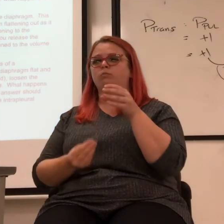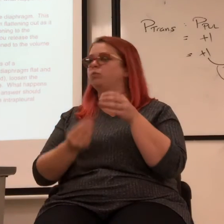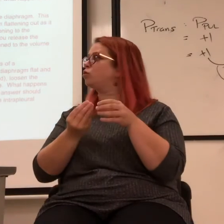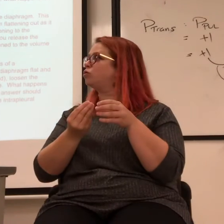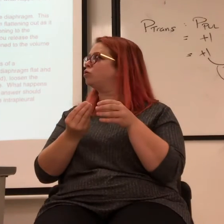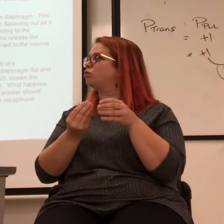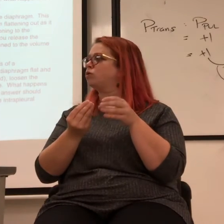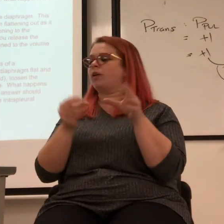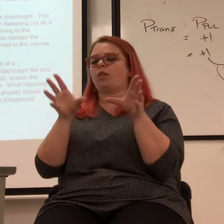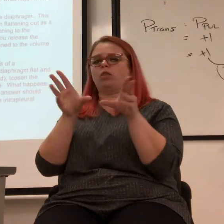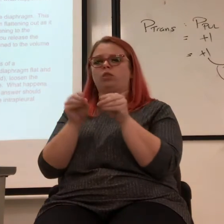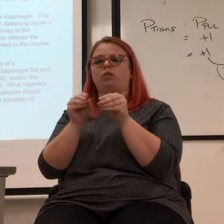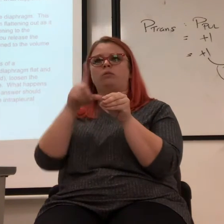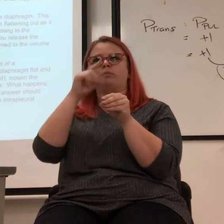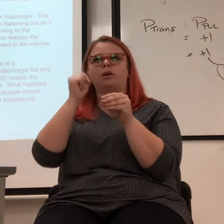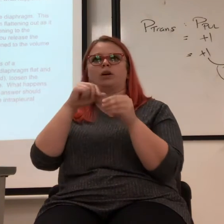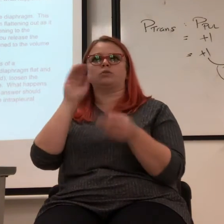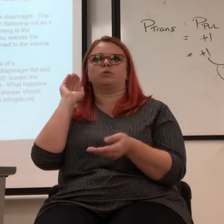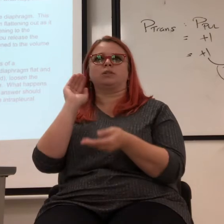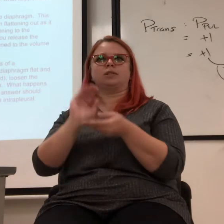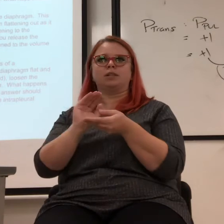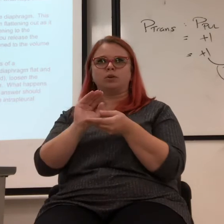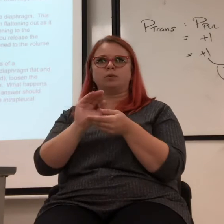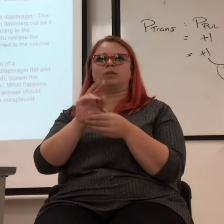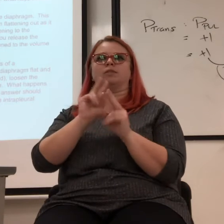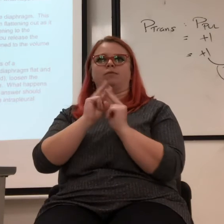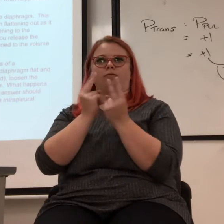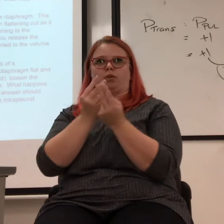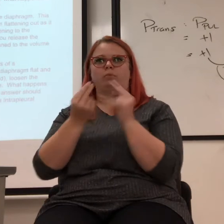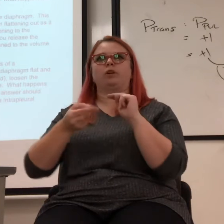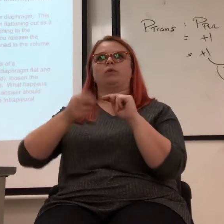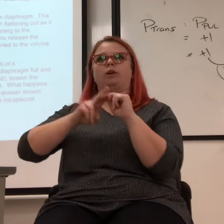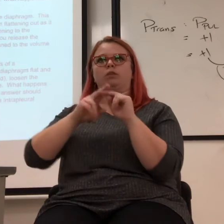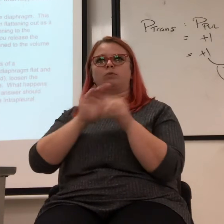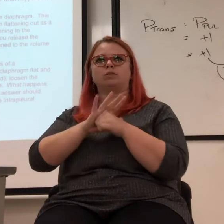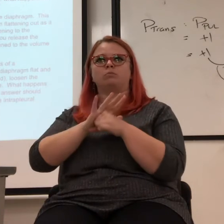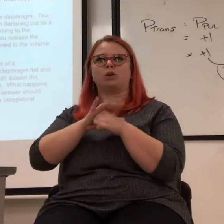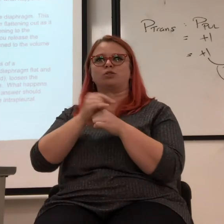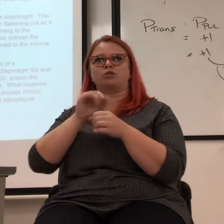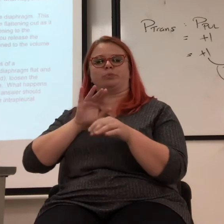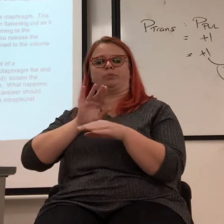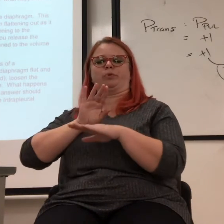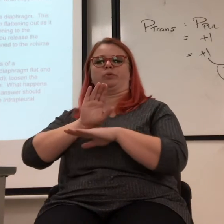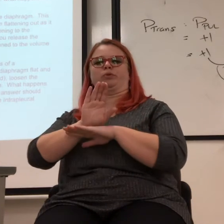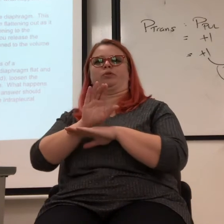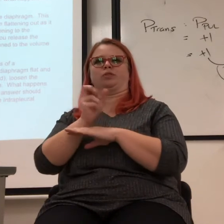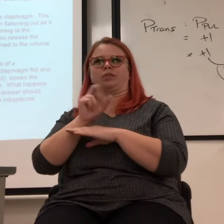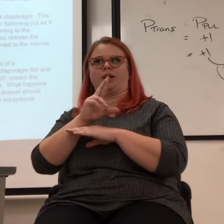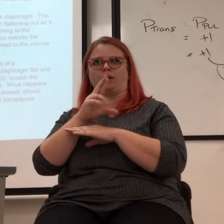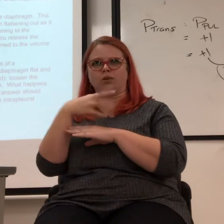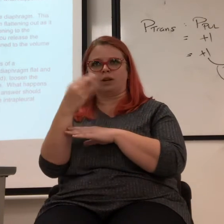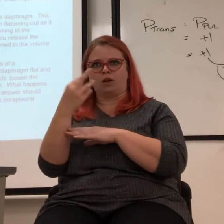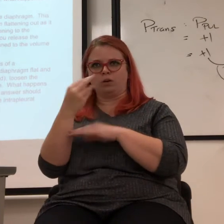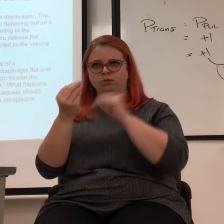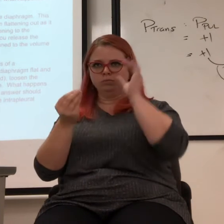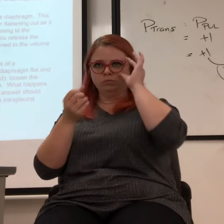you decrease the volume, increase the pressure to push the air out. There's a hole, right? That's like your airway, right?